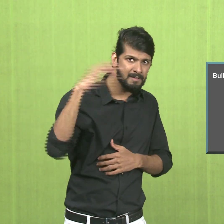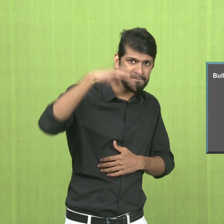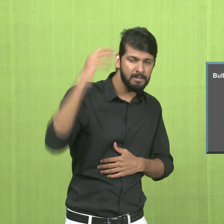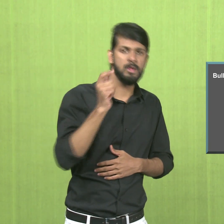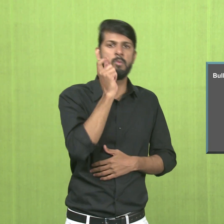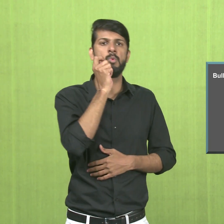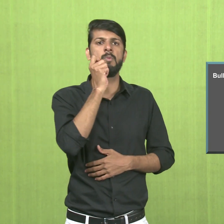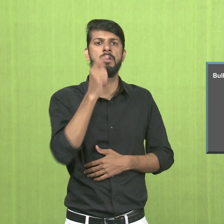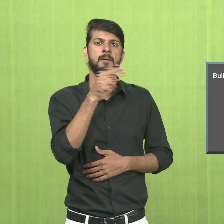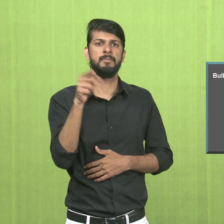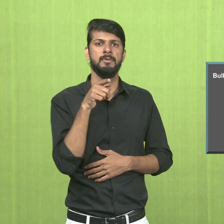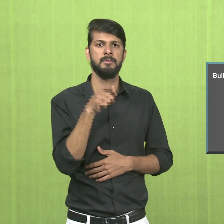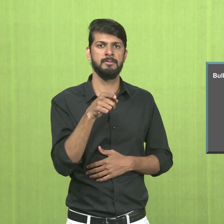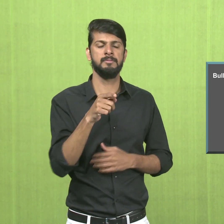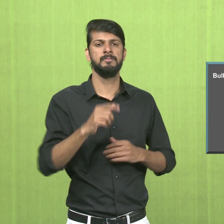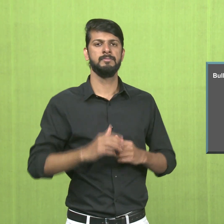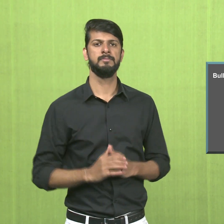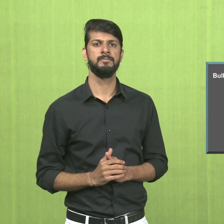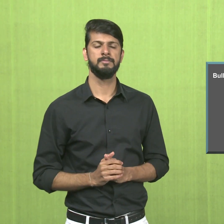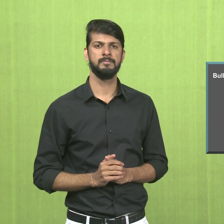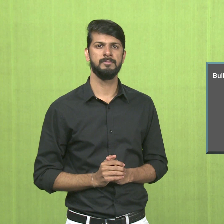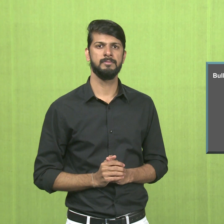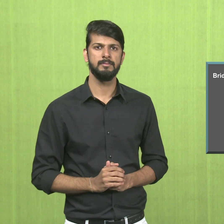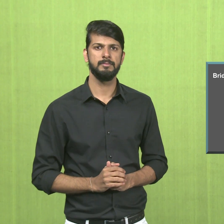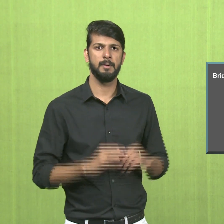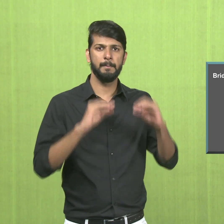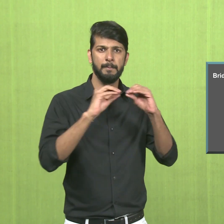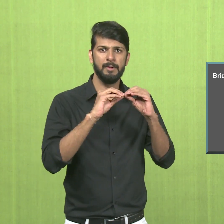Bullock is the male cow.